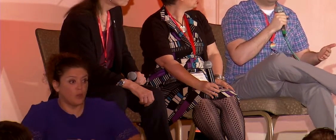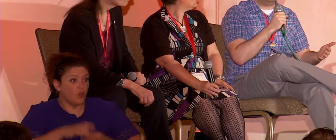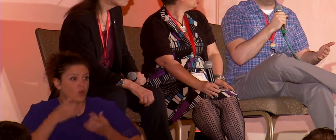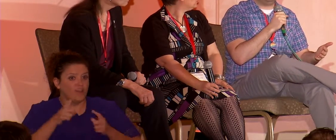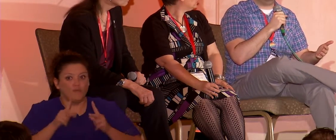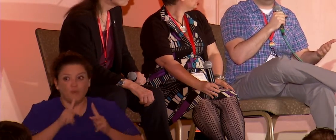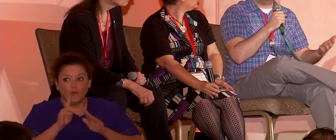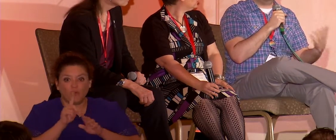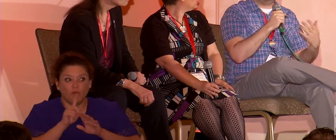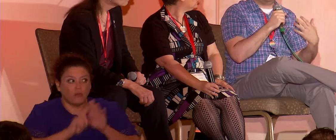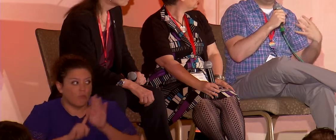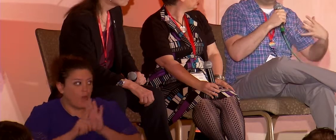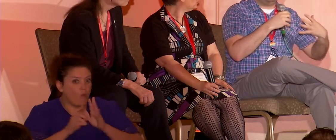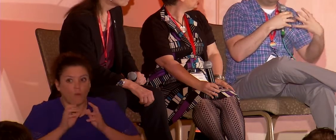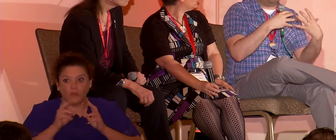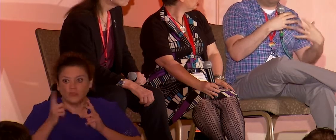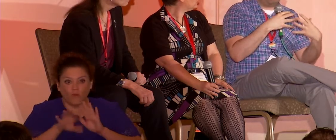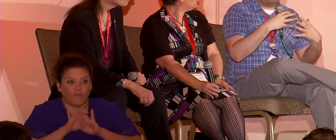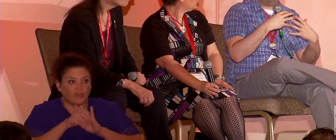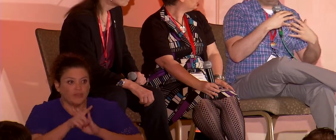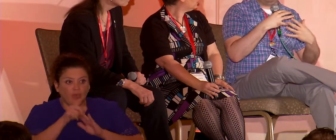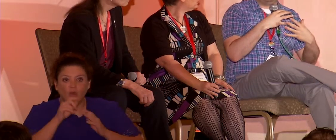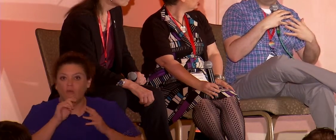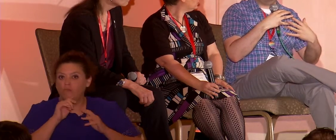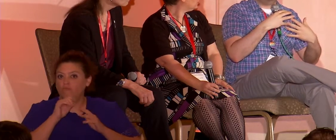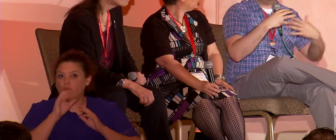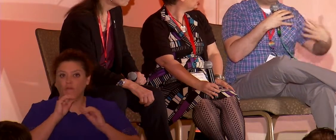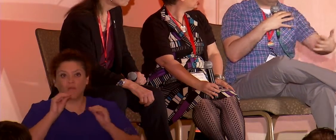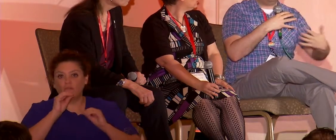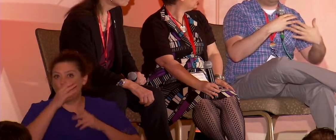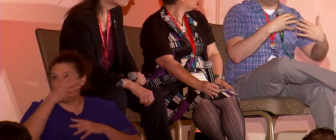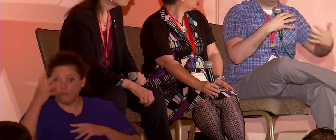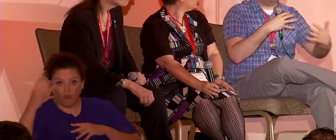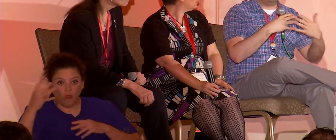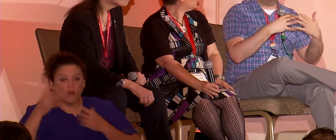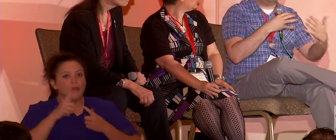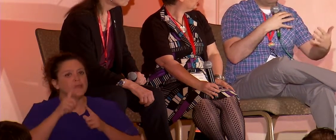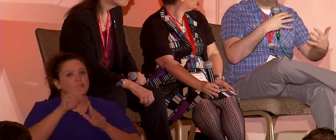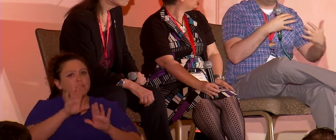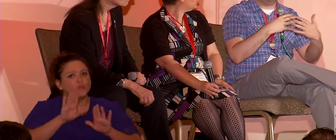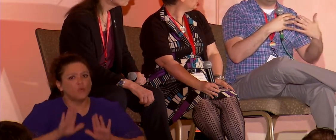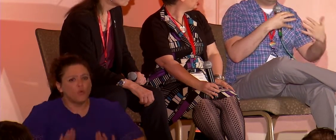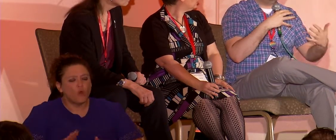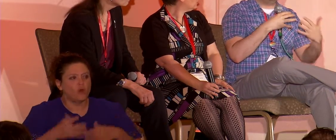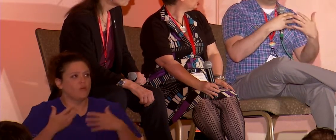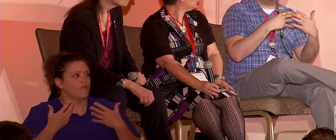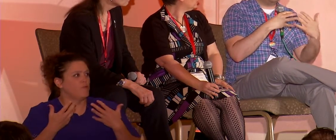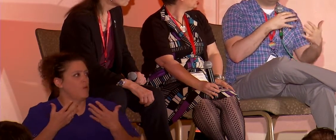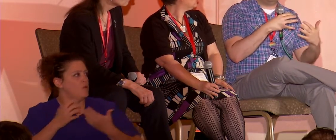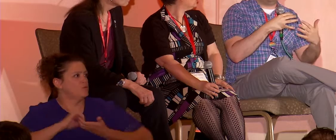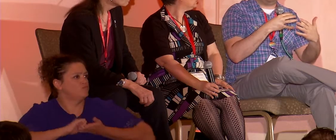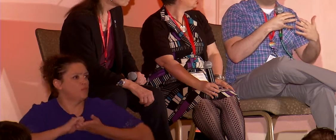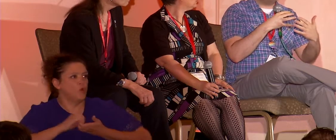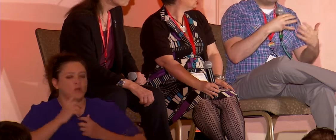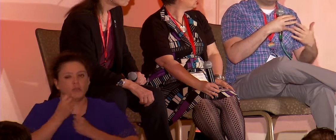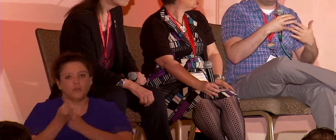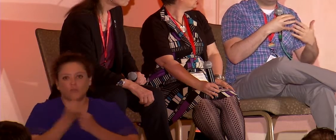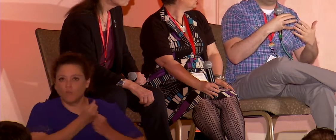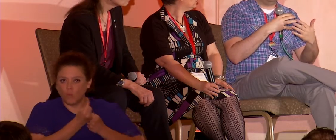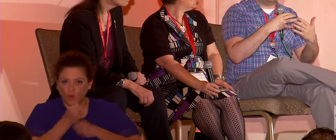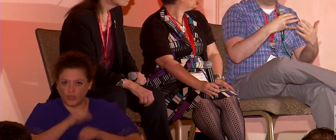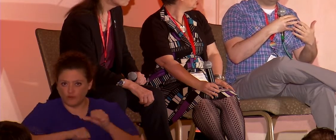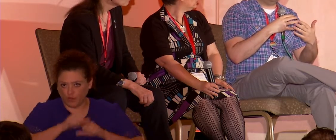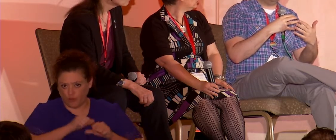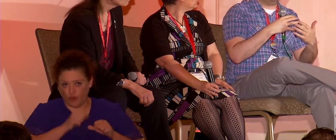as undocumented, has built this wonderful foundation to be allies in each other's spaces. And there's a number of